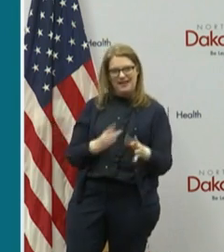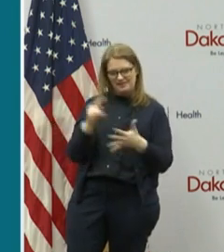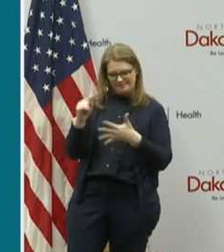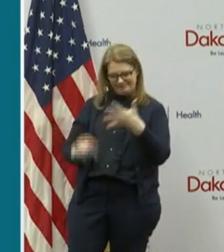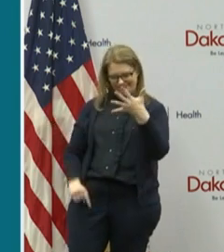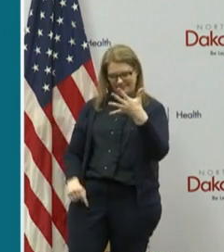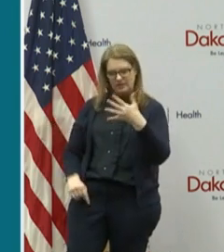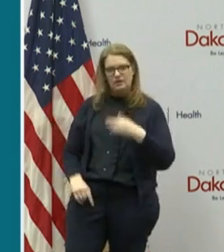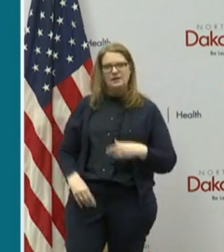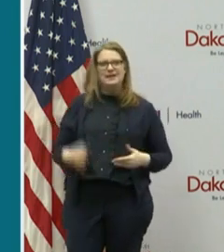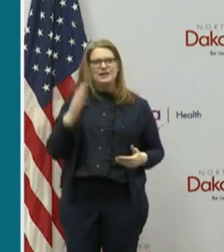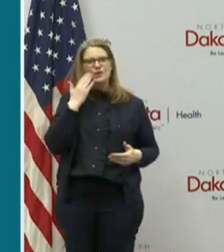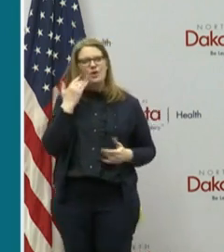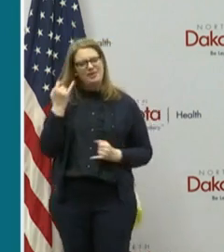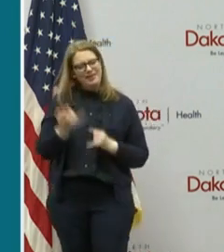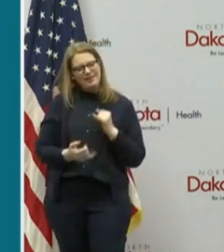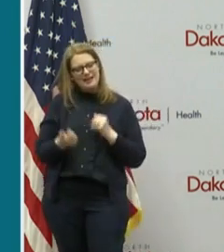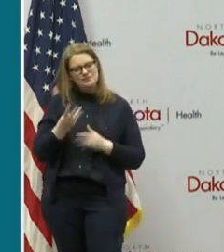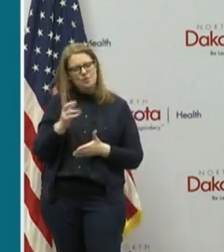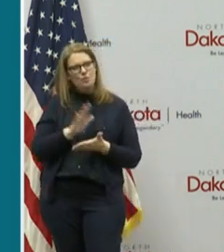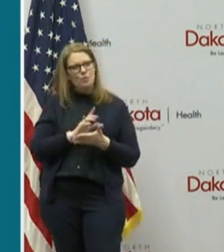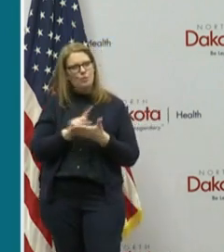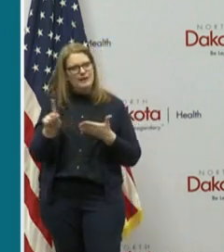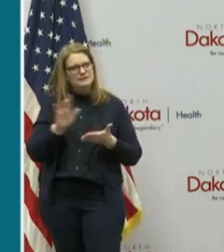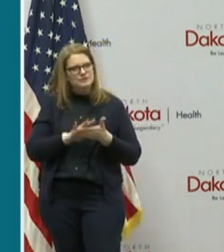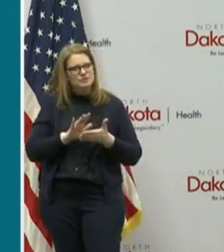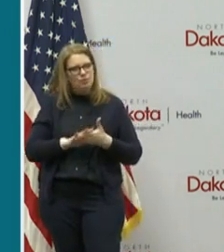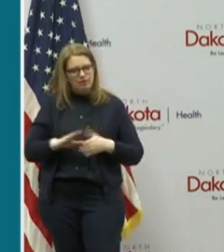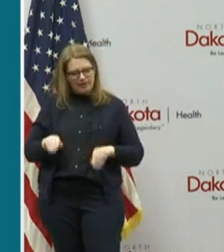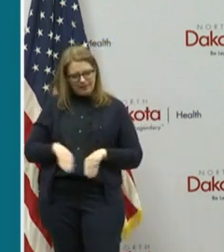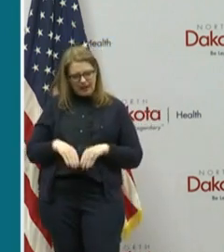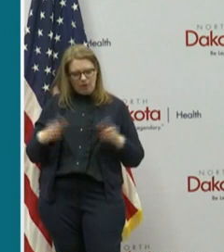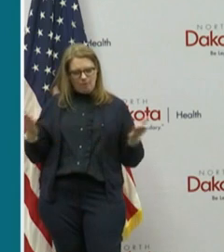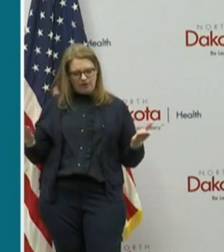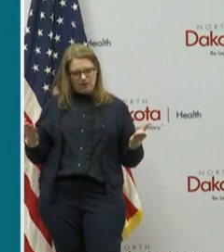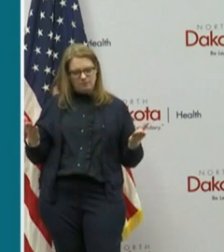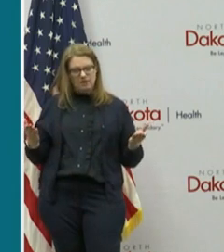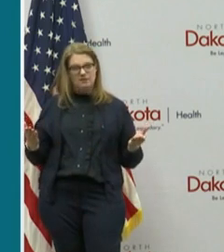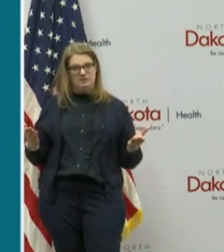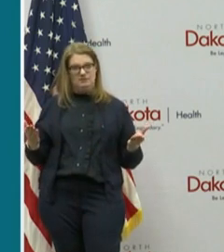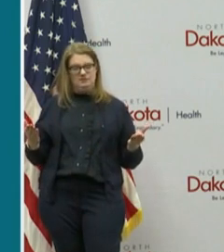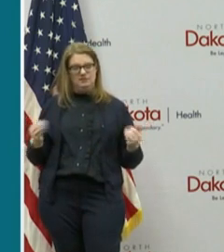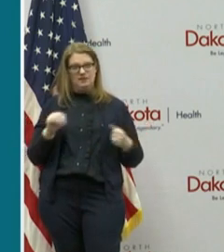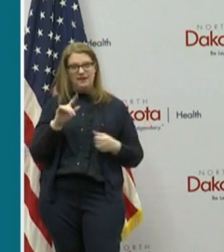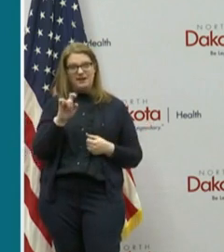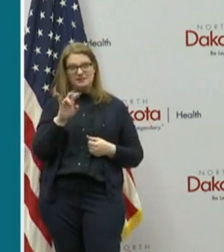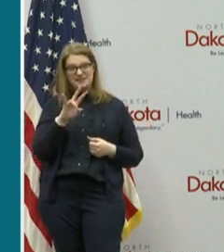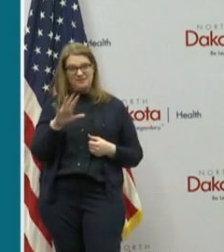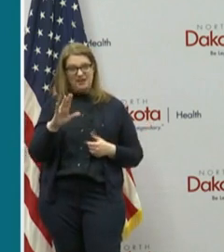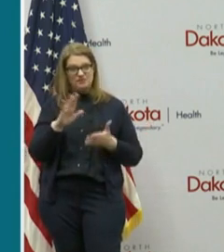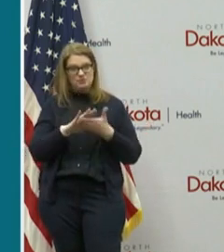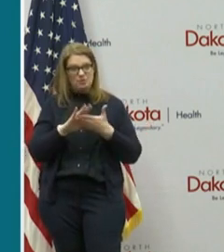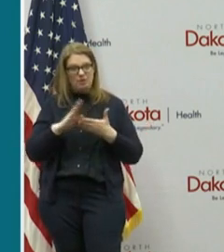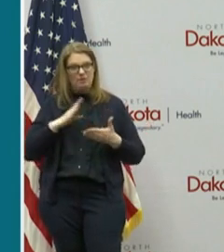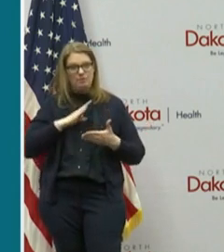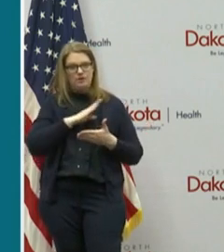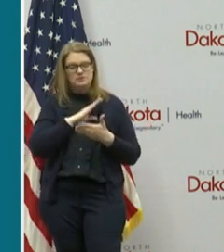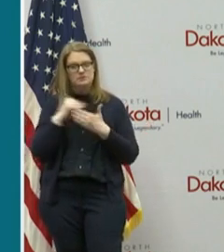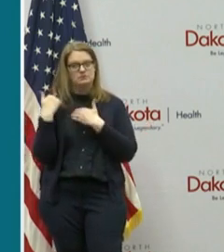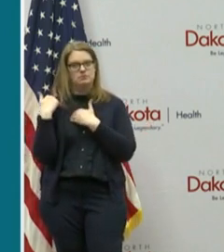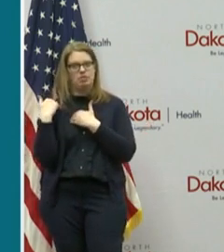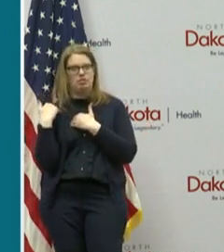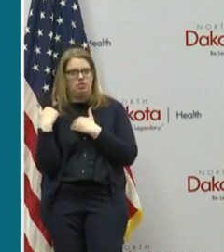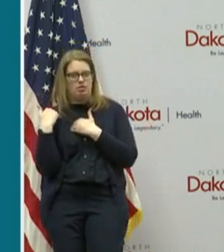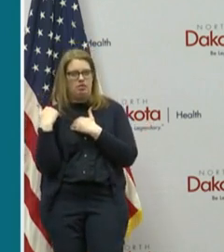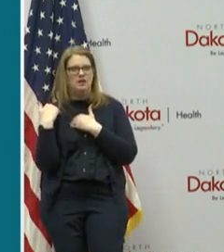to reopen for the last couple weeks of school, this would have put an enormous burden on our 175 school boards. Undoubtedly, it would have